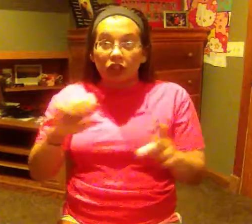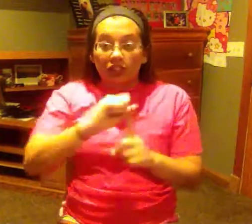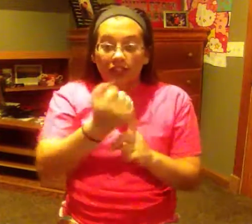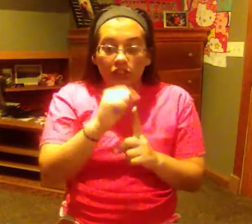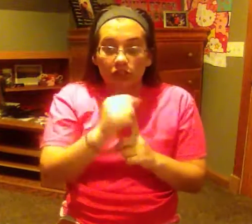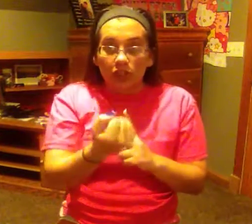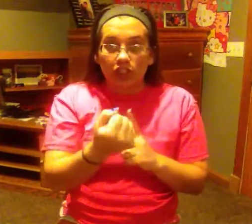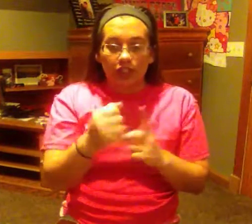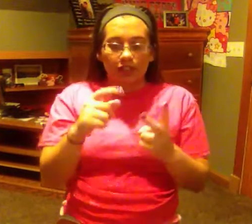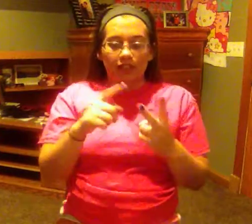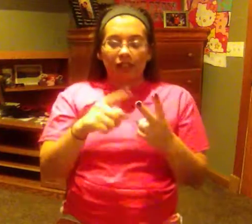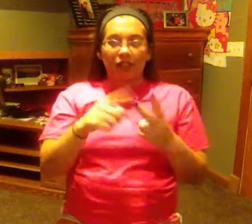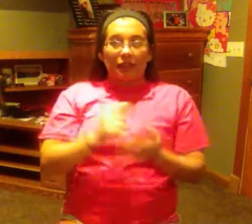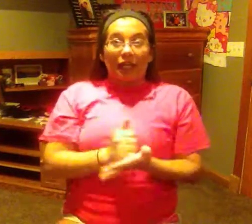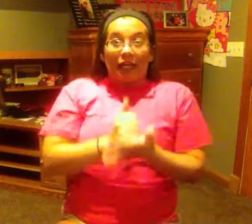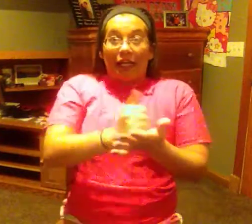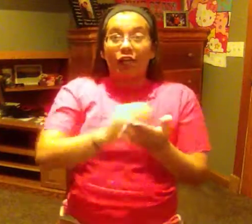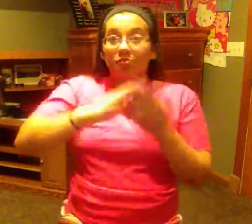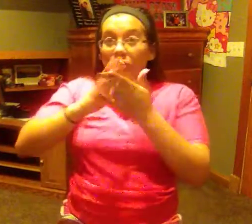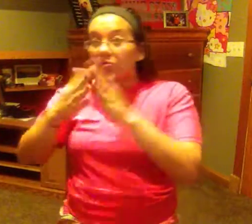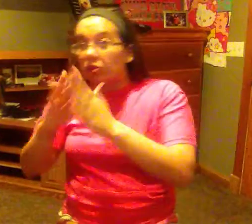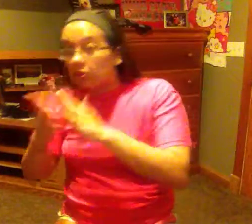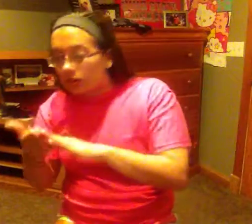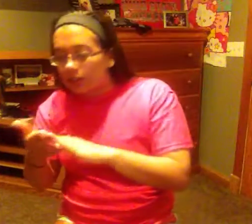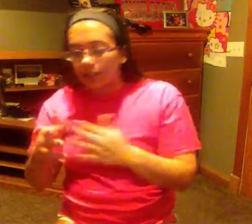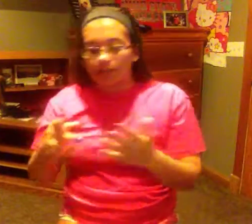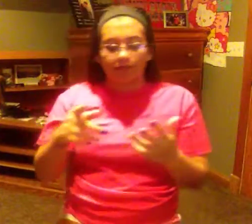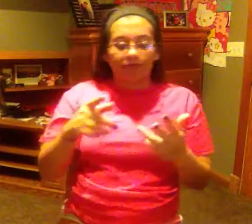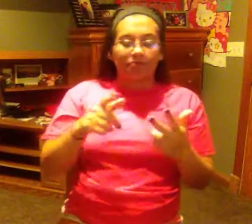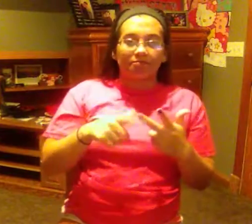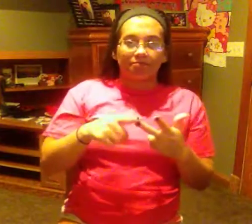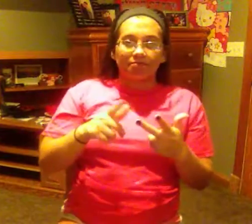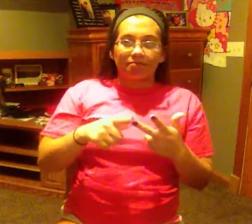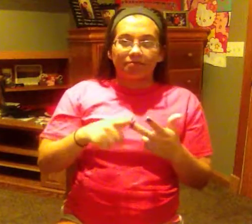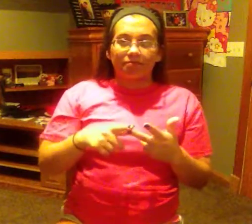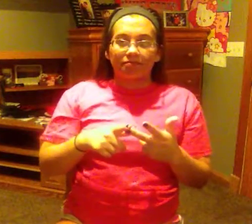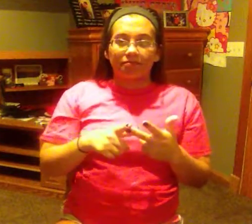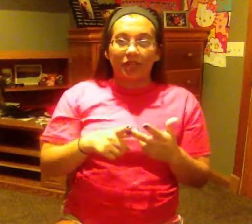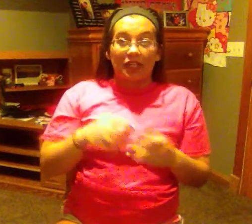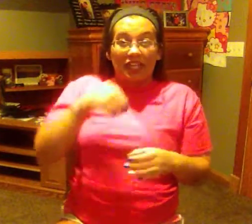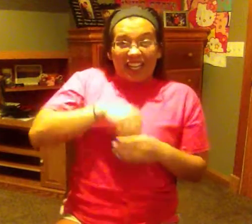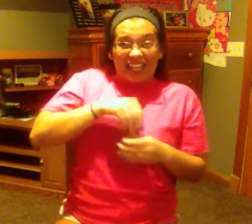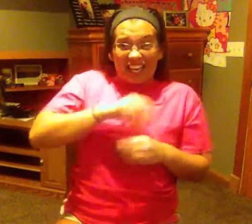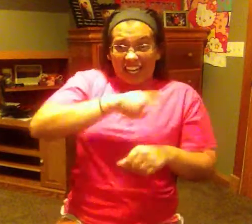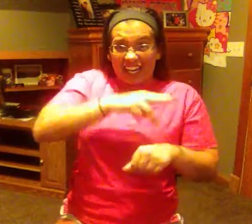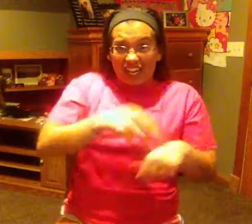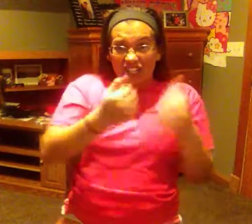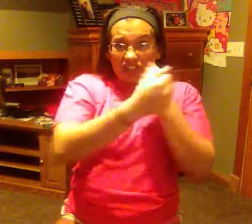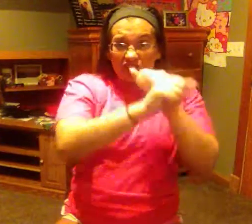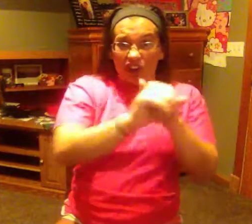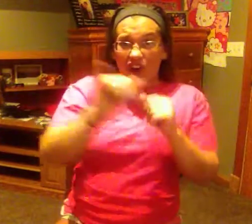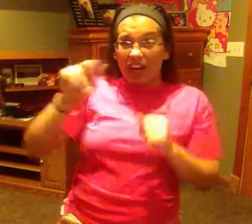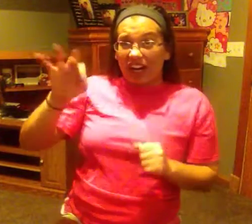Guard, you'll always be prepared to serve both your state and your nation. You'll embody the Guard motto, always